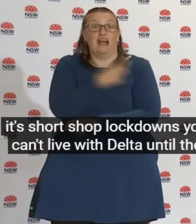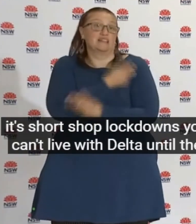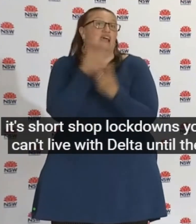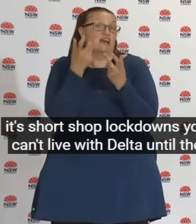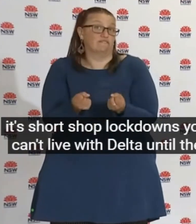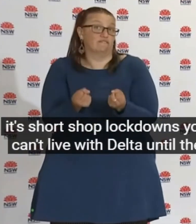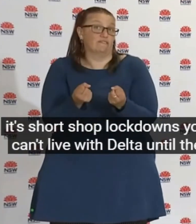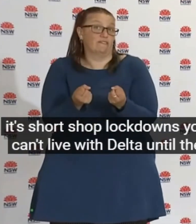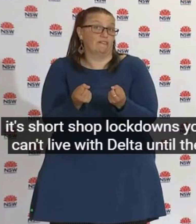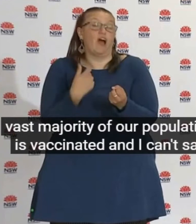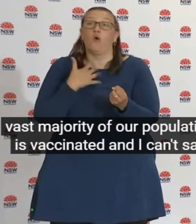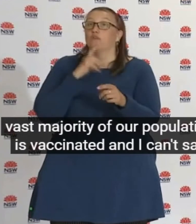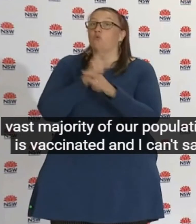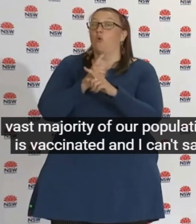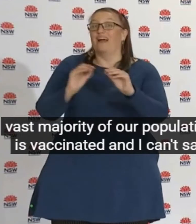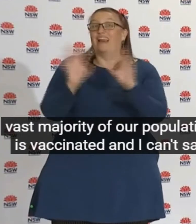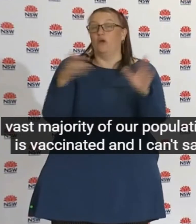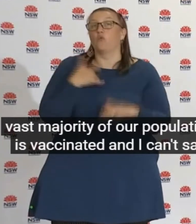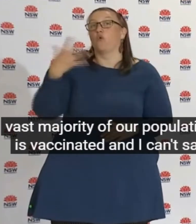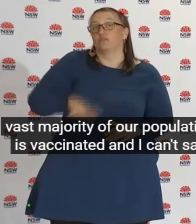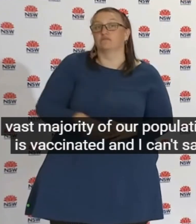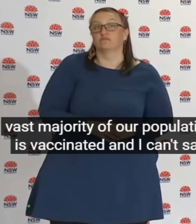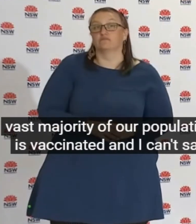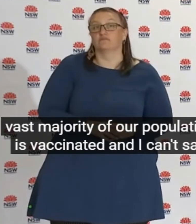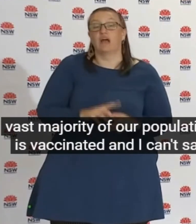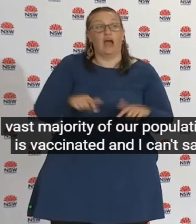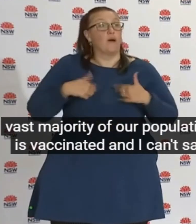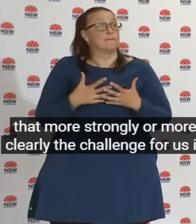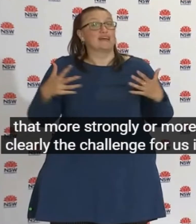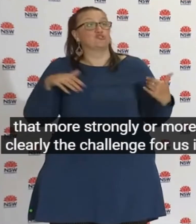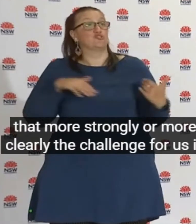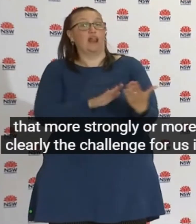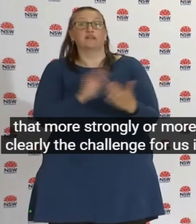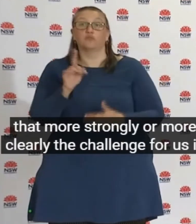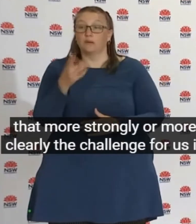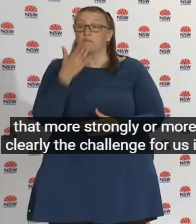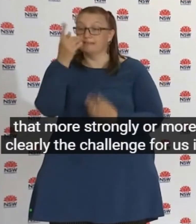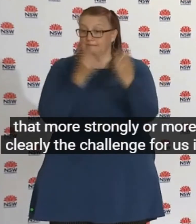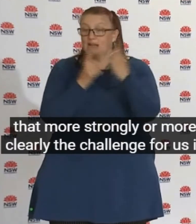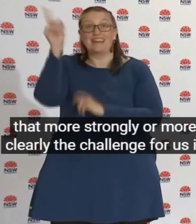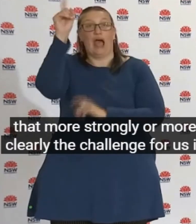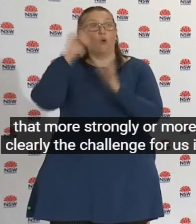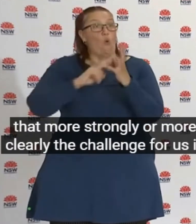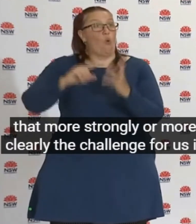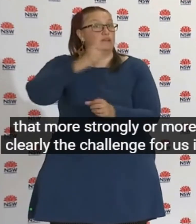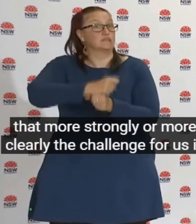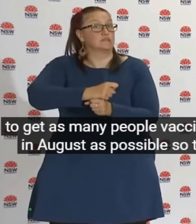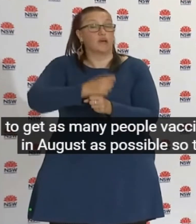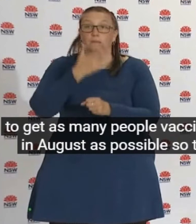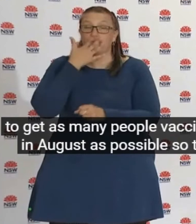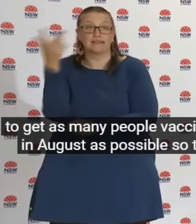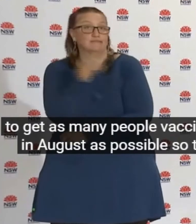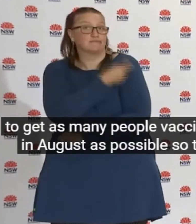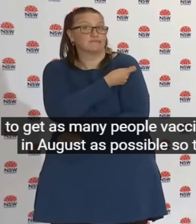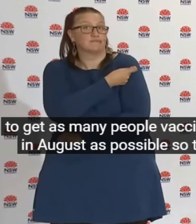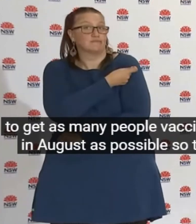that more strongly or more clearly. The challenge for us is to get as many people vaccinated in August as possible, so that by the time August 28